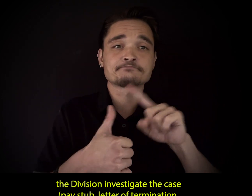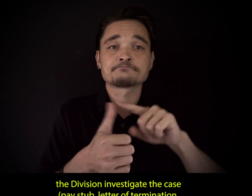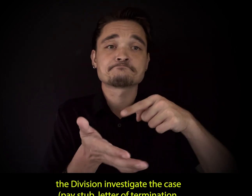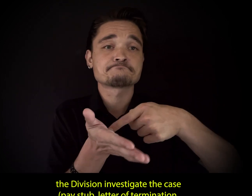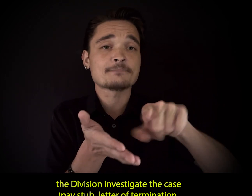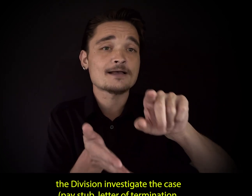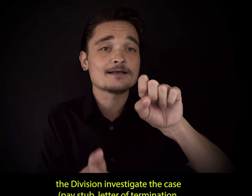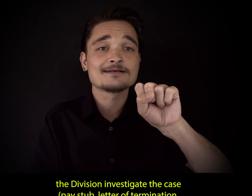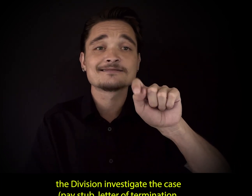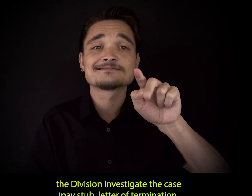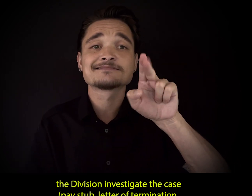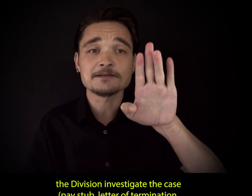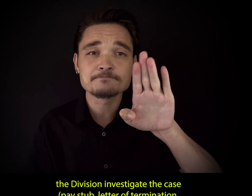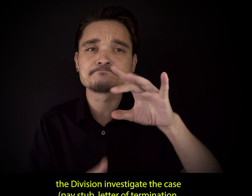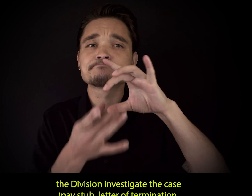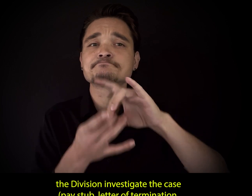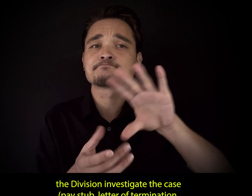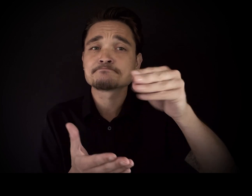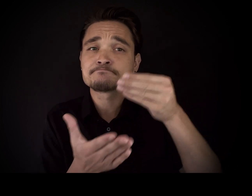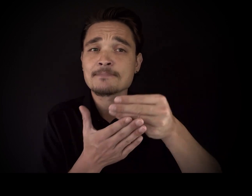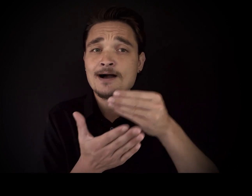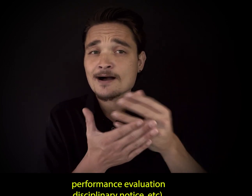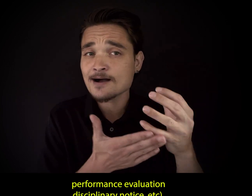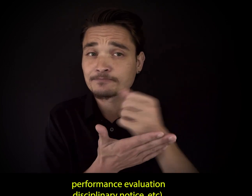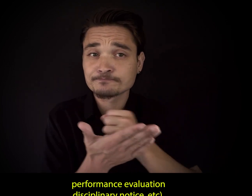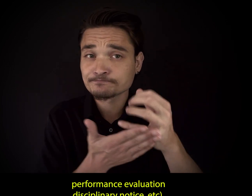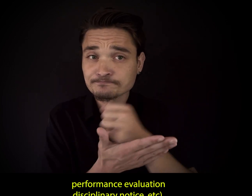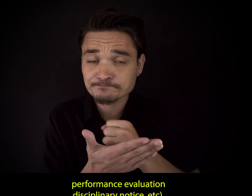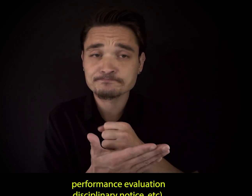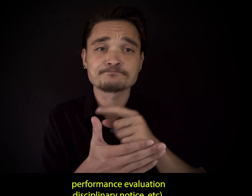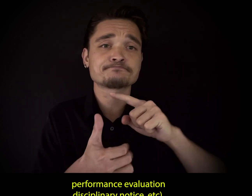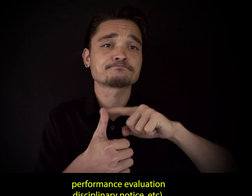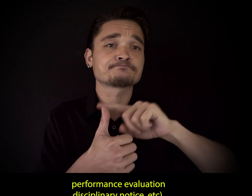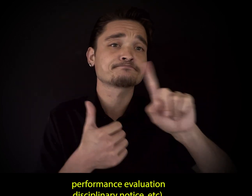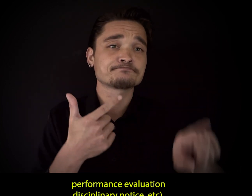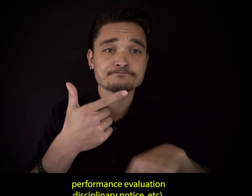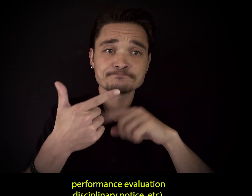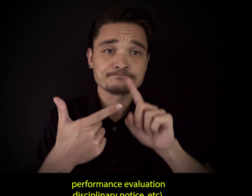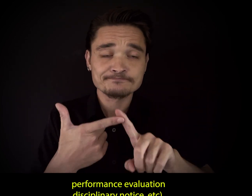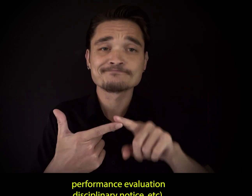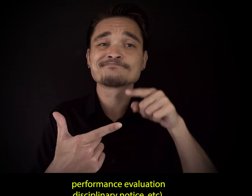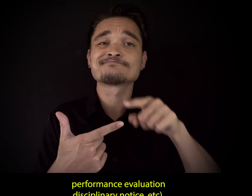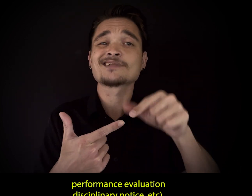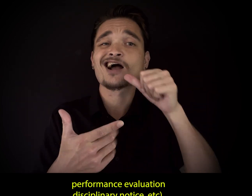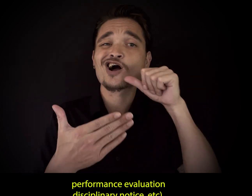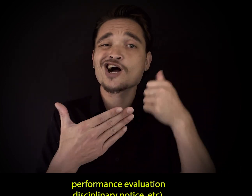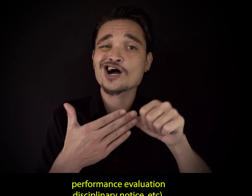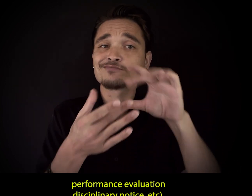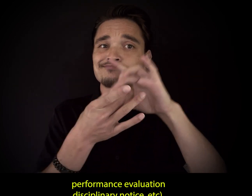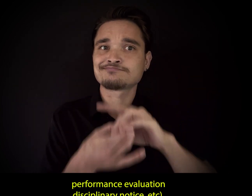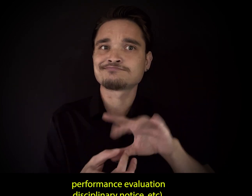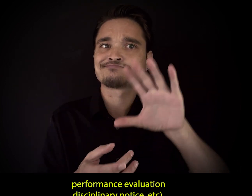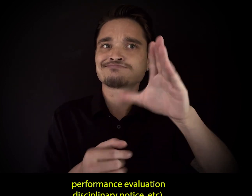Pay stub, letter of termination, performance evaluation, disciplinary notice, etc.